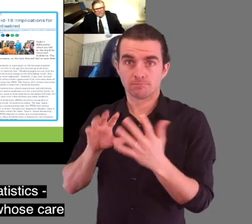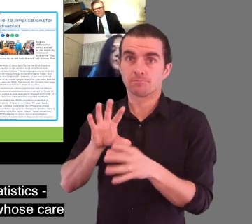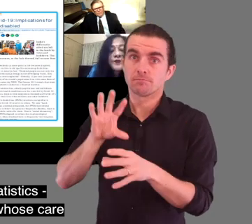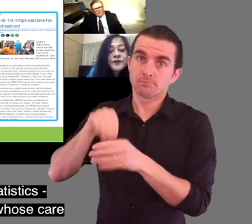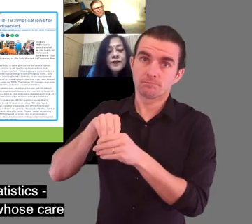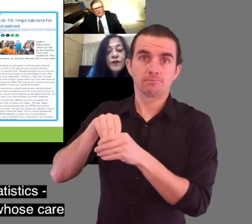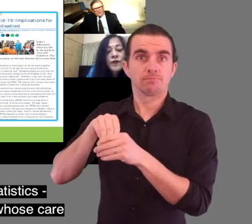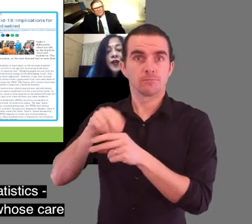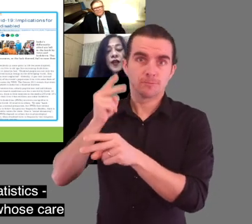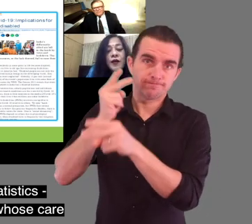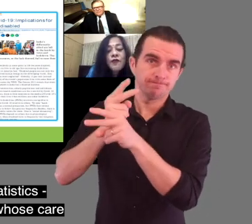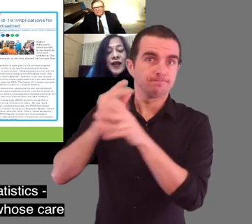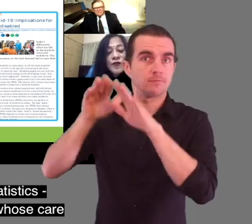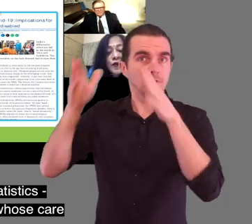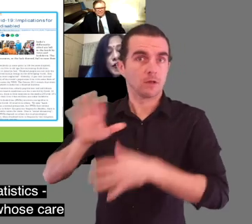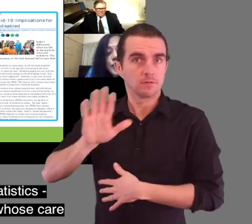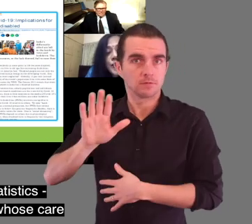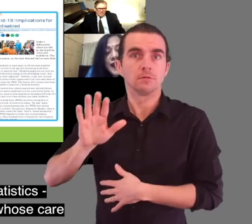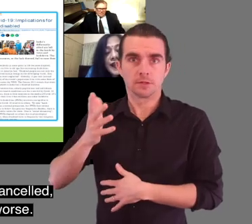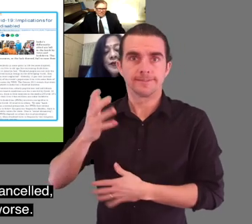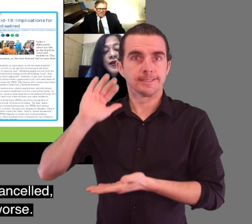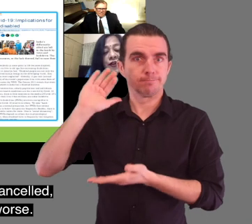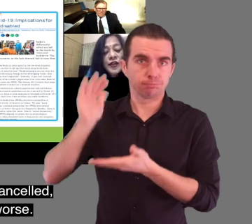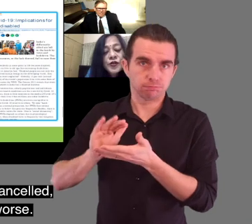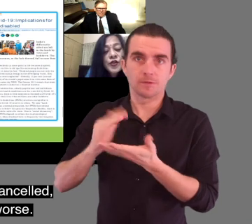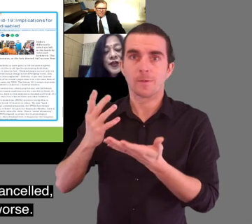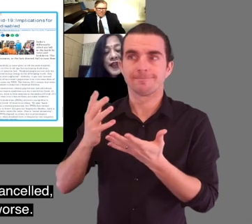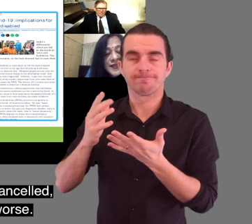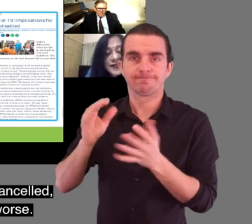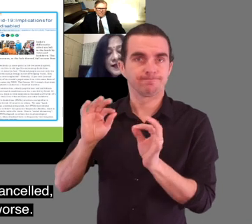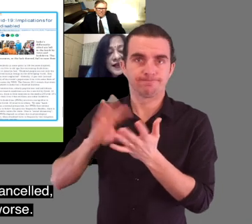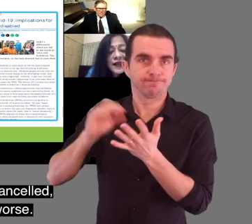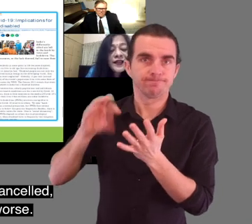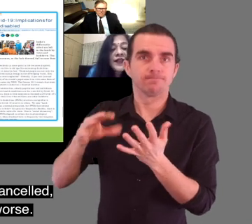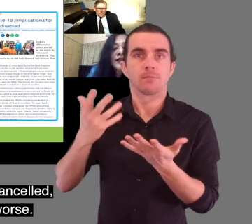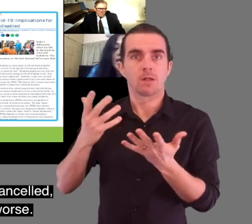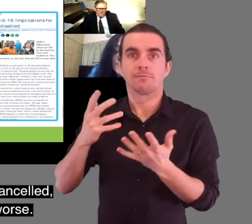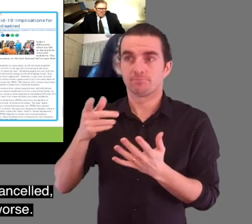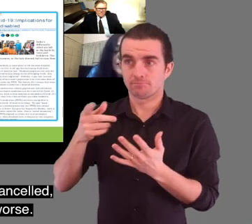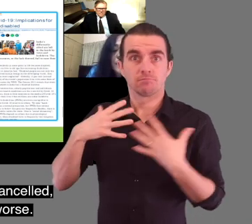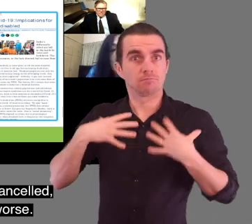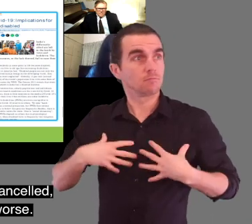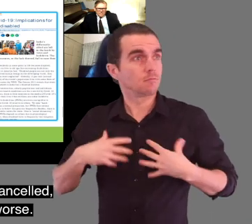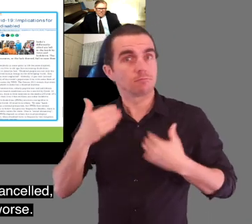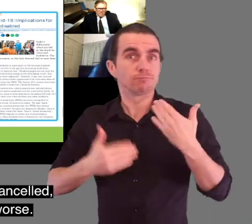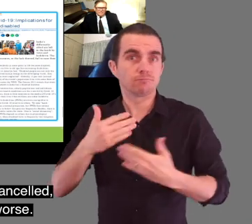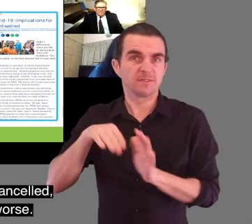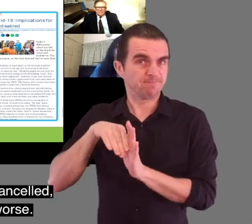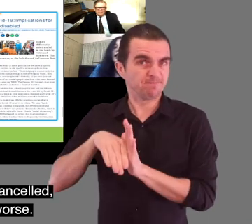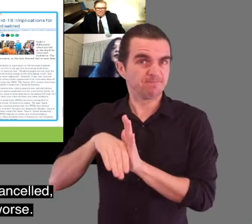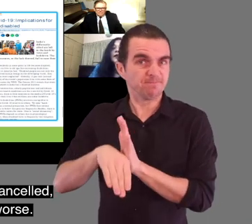that 5 of those whose care had been reduced or cancelled, their condition got